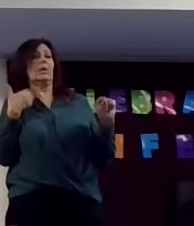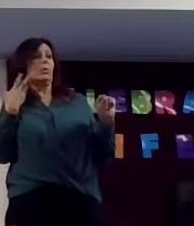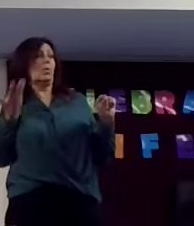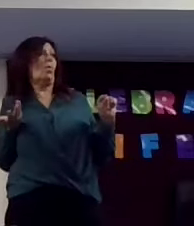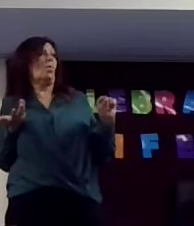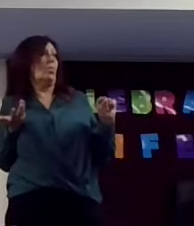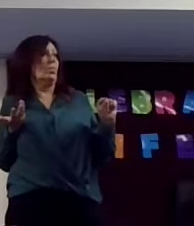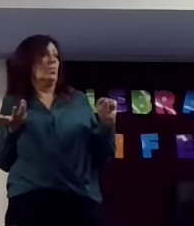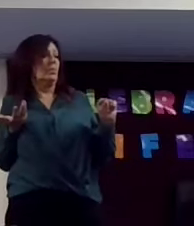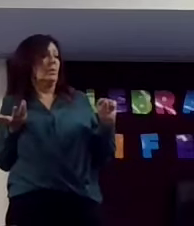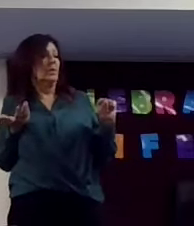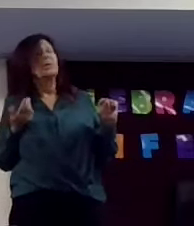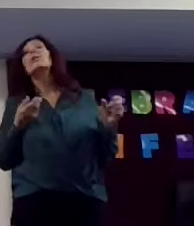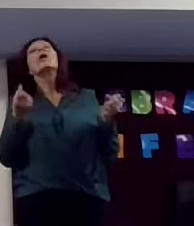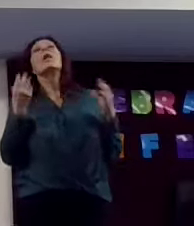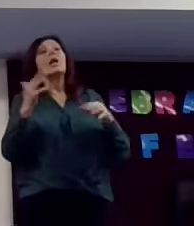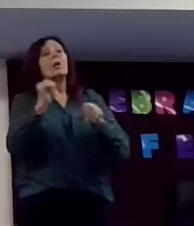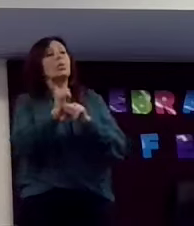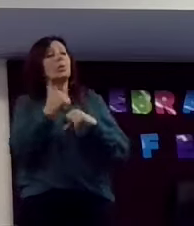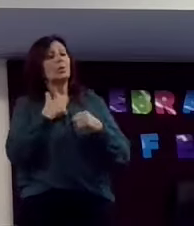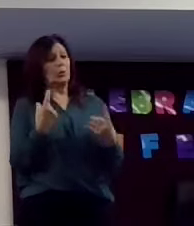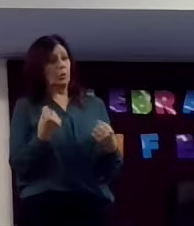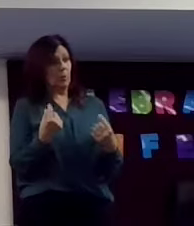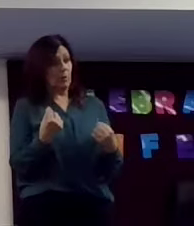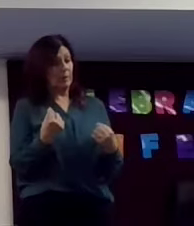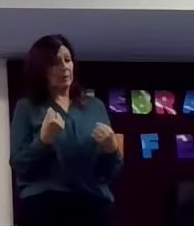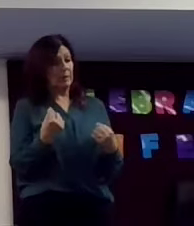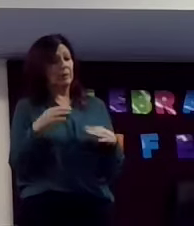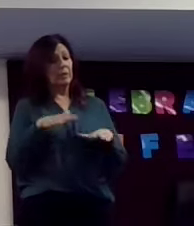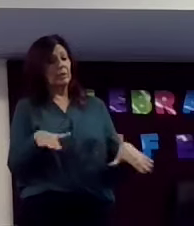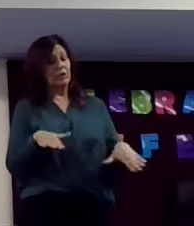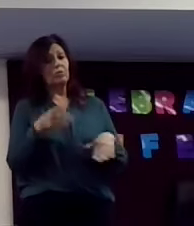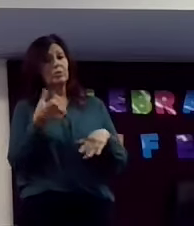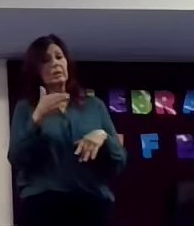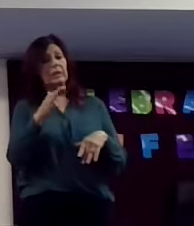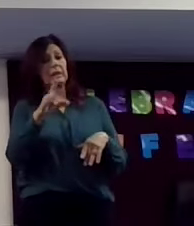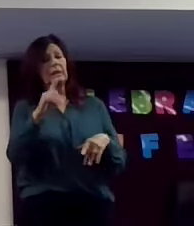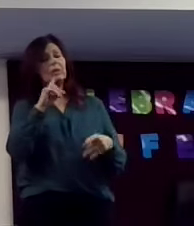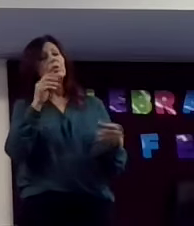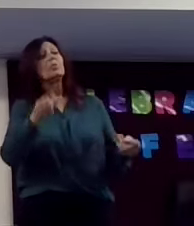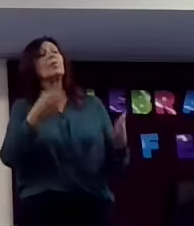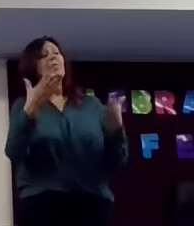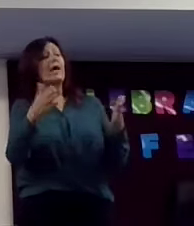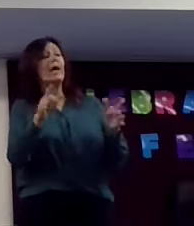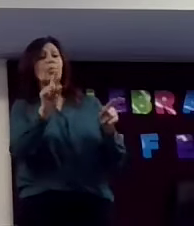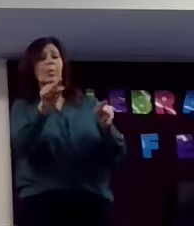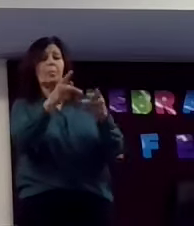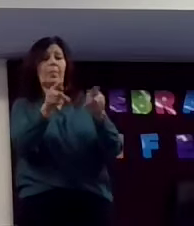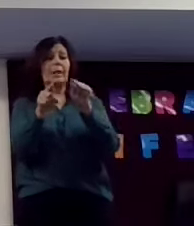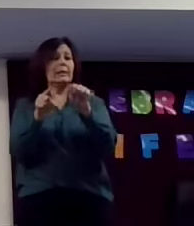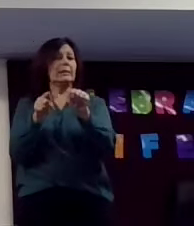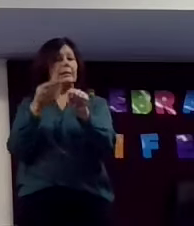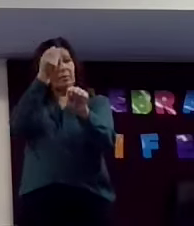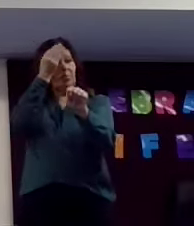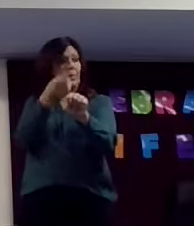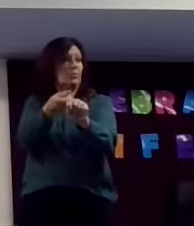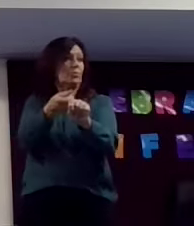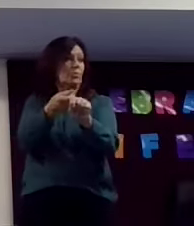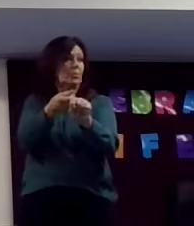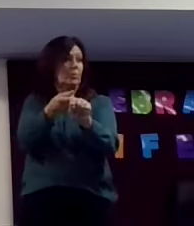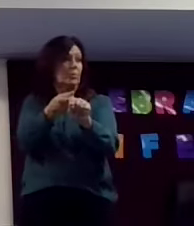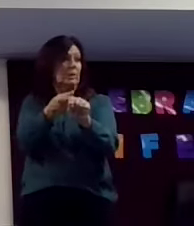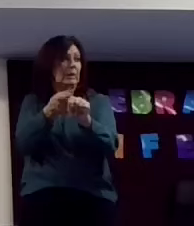know, right? And so a lot of the work that we're doing at the Children's Guild Foundation is to provide centralized